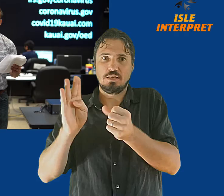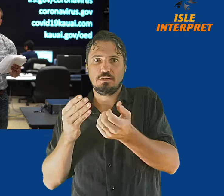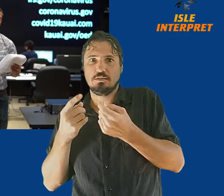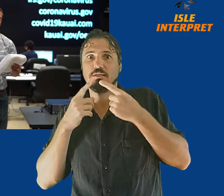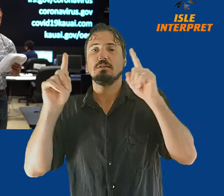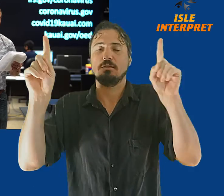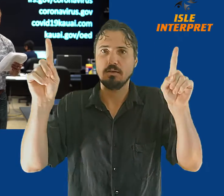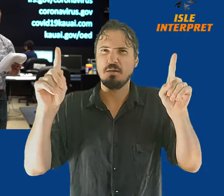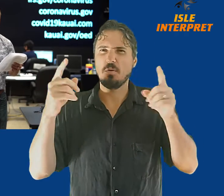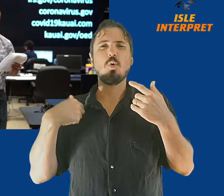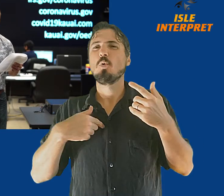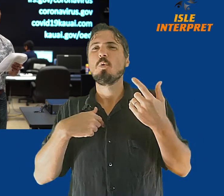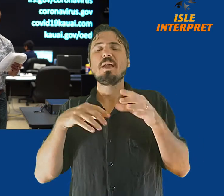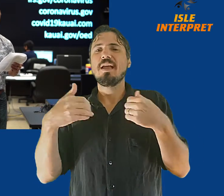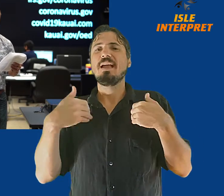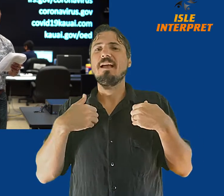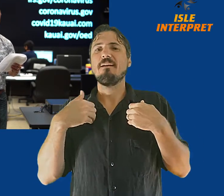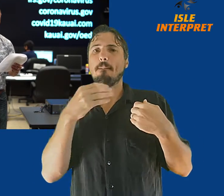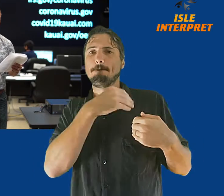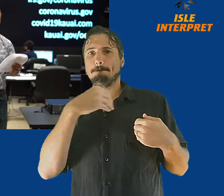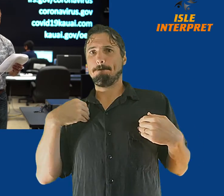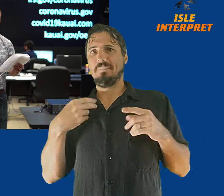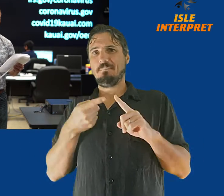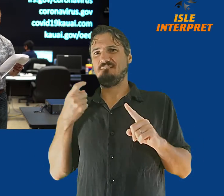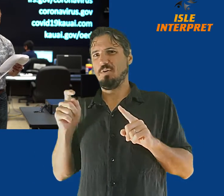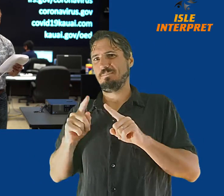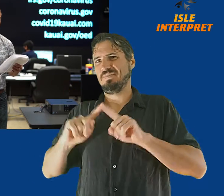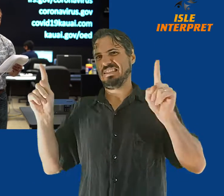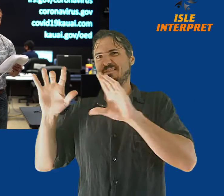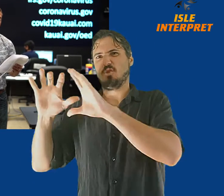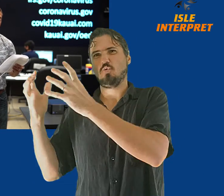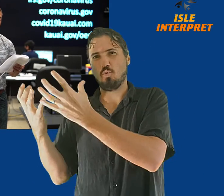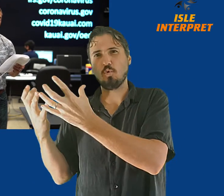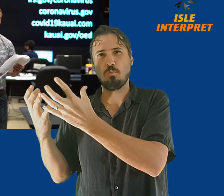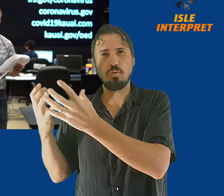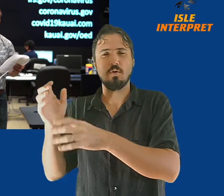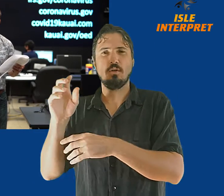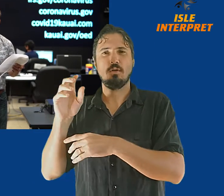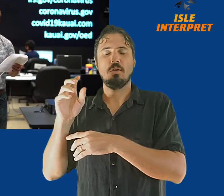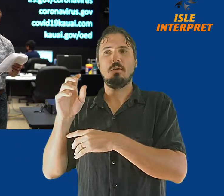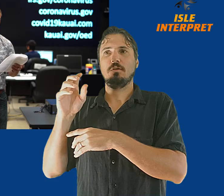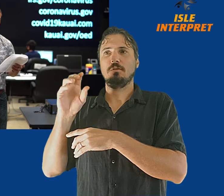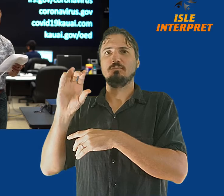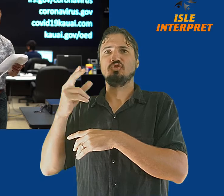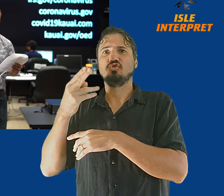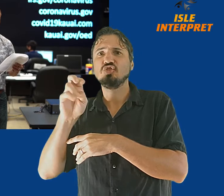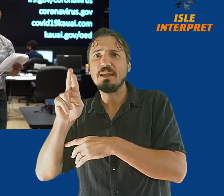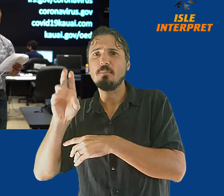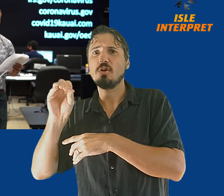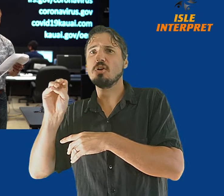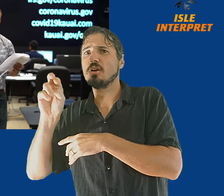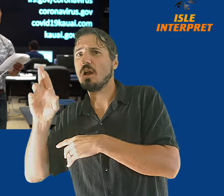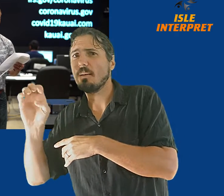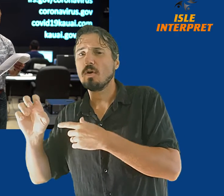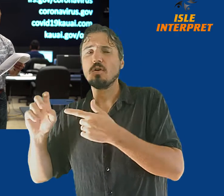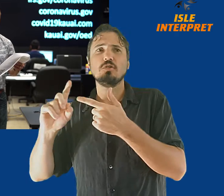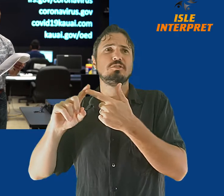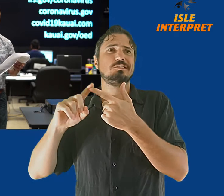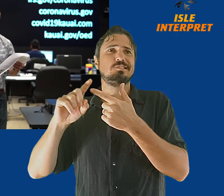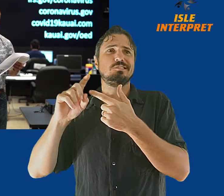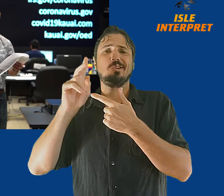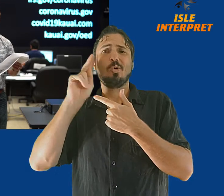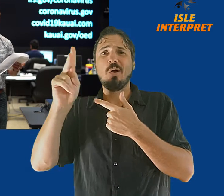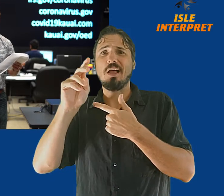Development Board. The team has been meeting daily to assess the current needs of Kauai residents and businesses. Additionally,